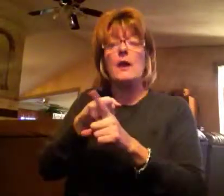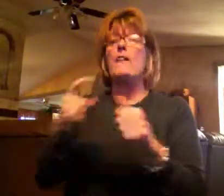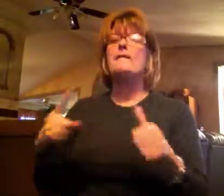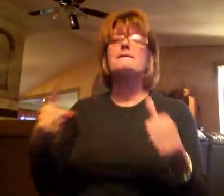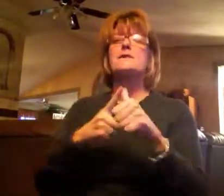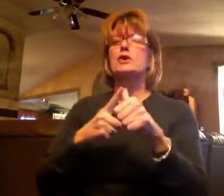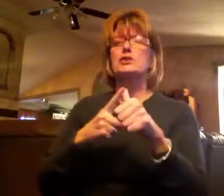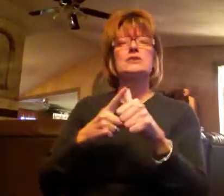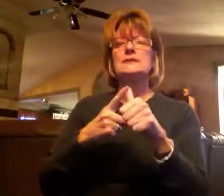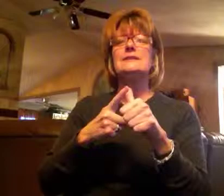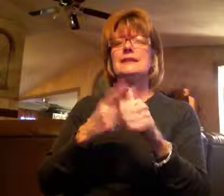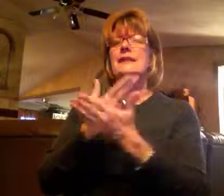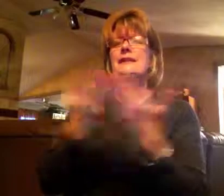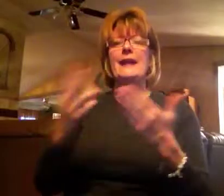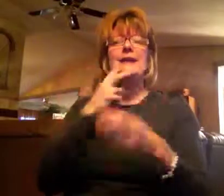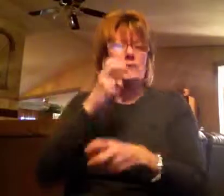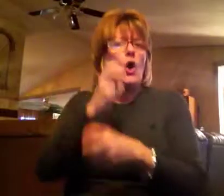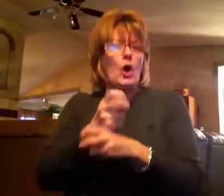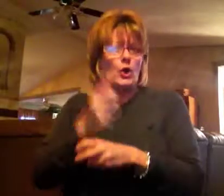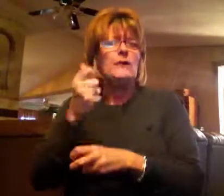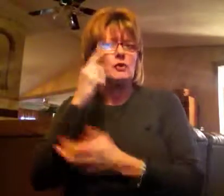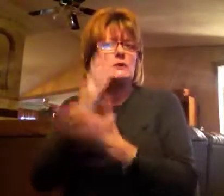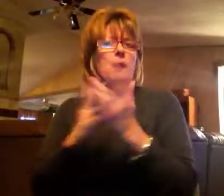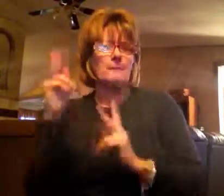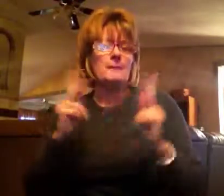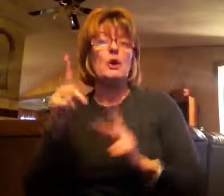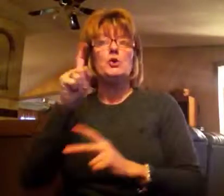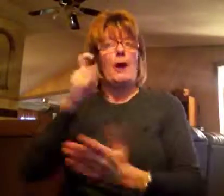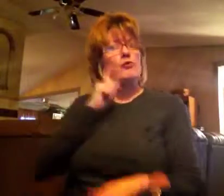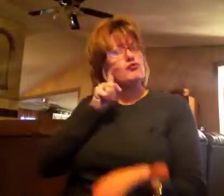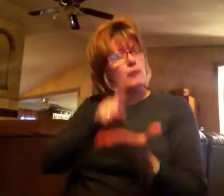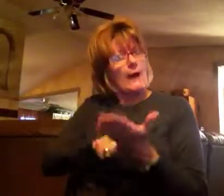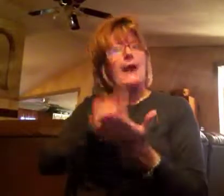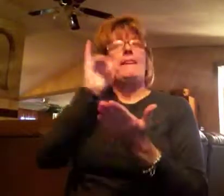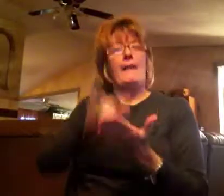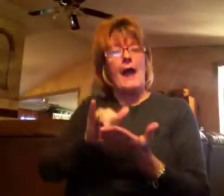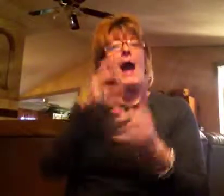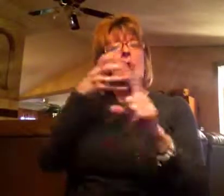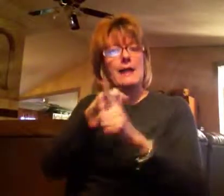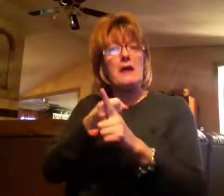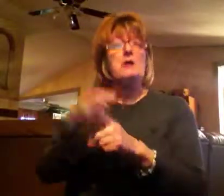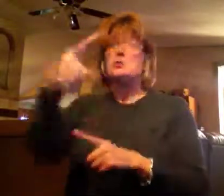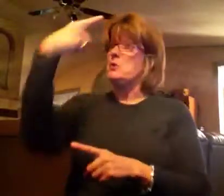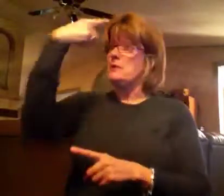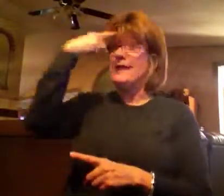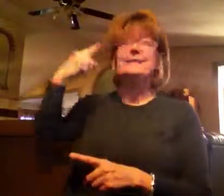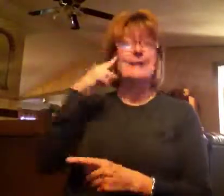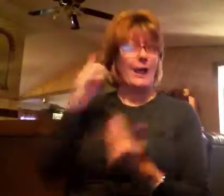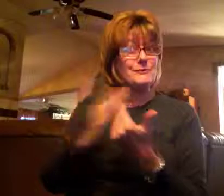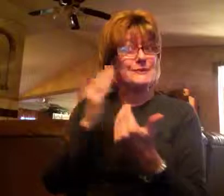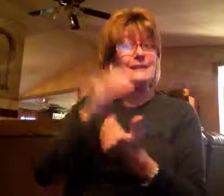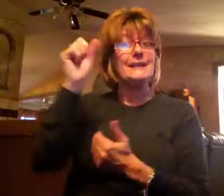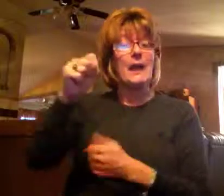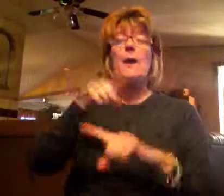the first step is the hardest for some. You need to recognize the attack. Now this sounds easy enough, but when your anxiety is